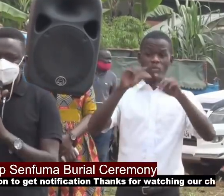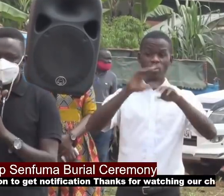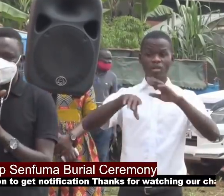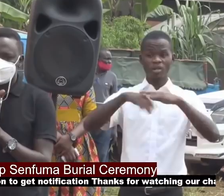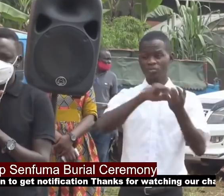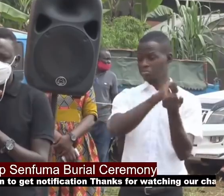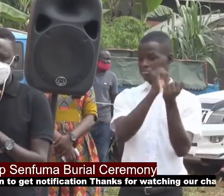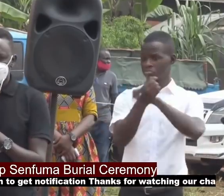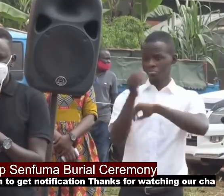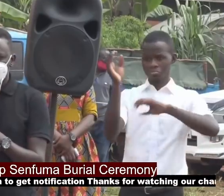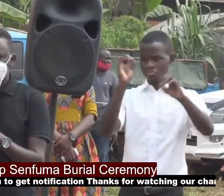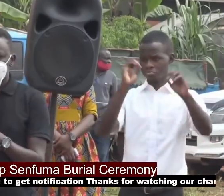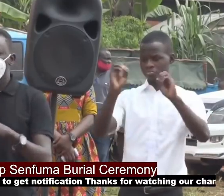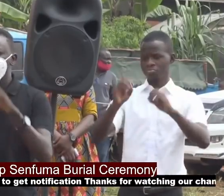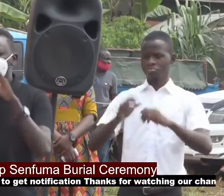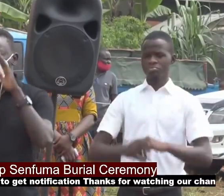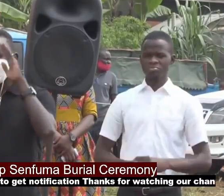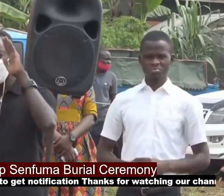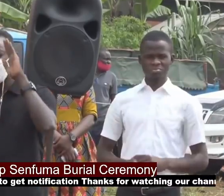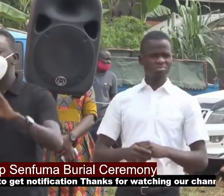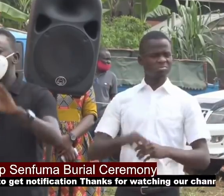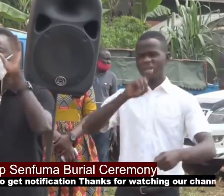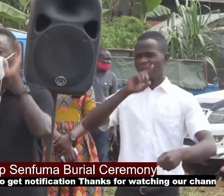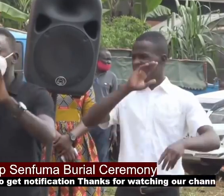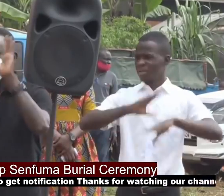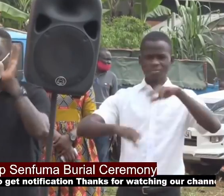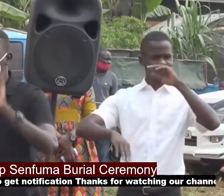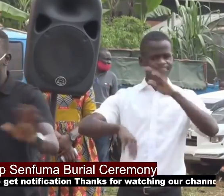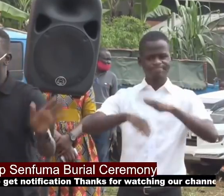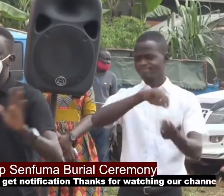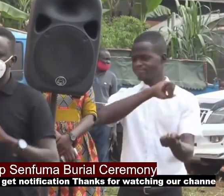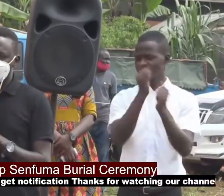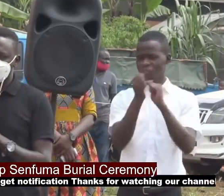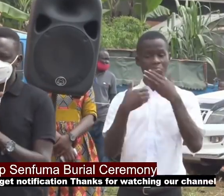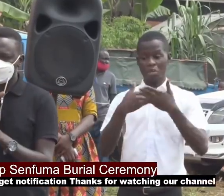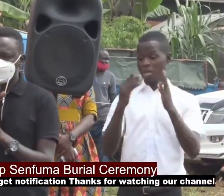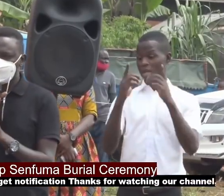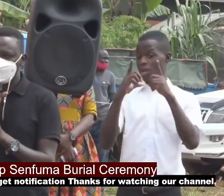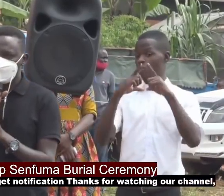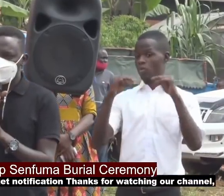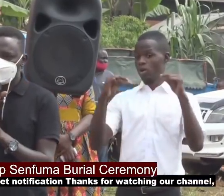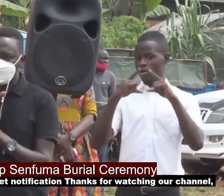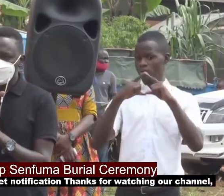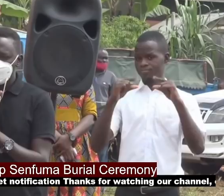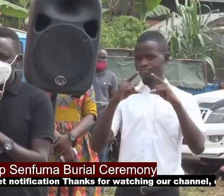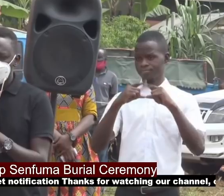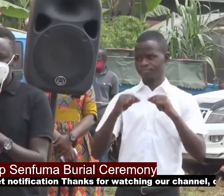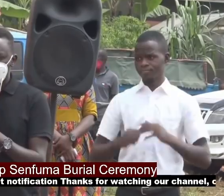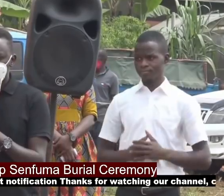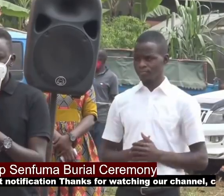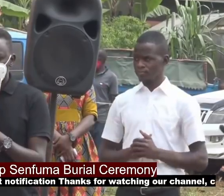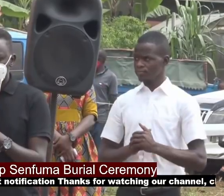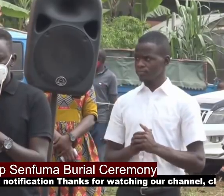His words never changed. Teyakyusa mu wadde ekigambo. He never changed even a dot.